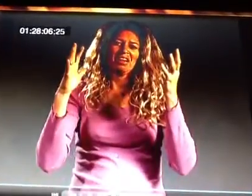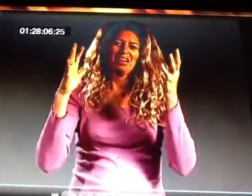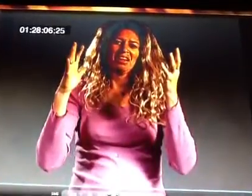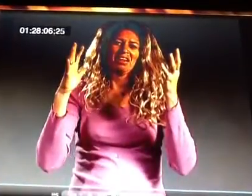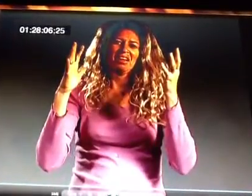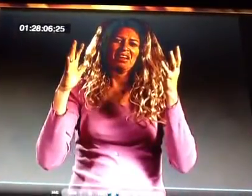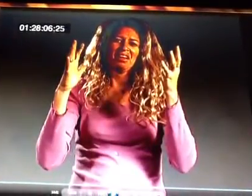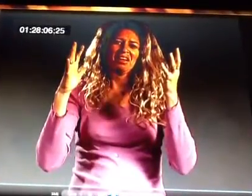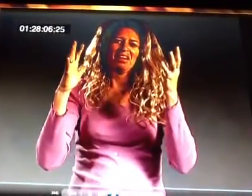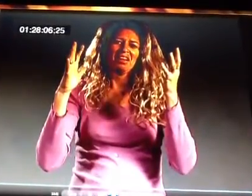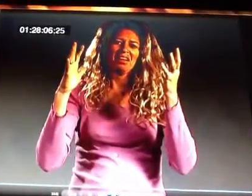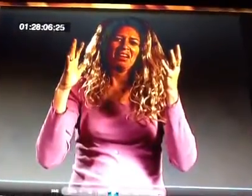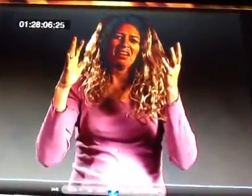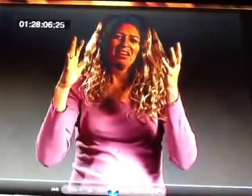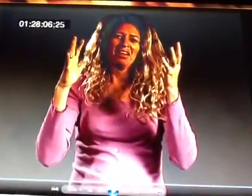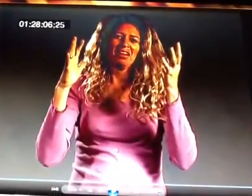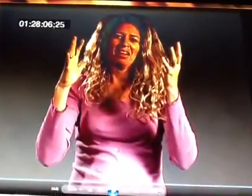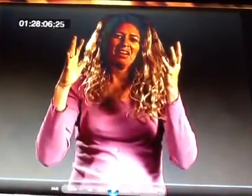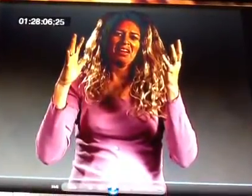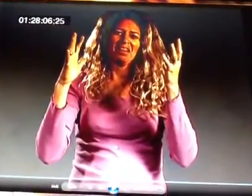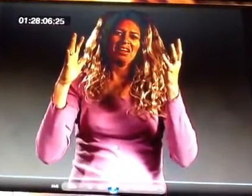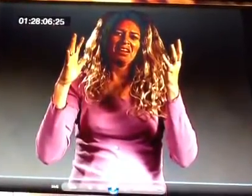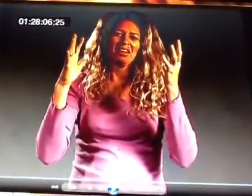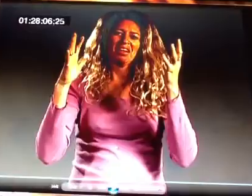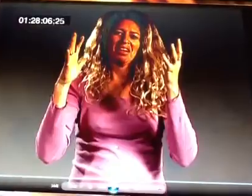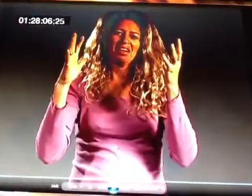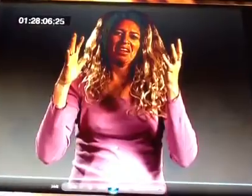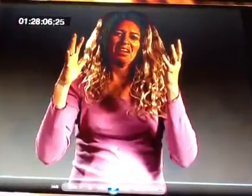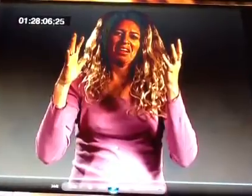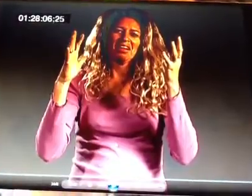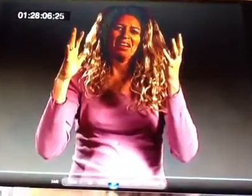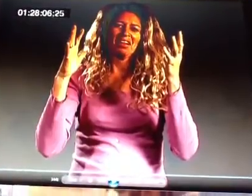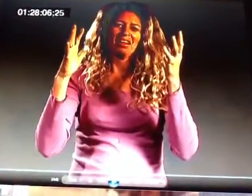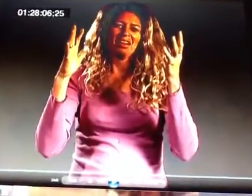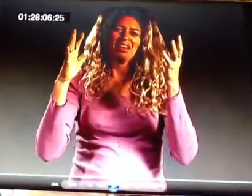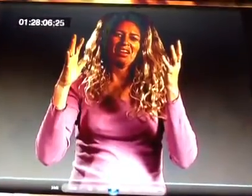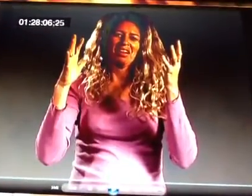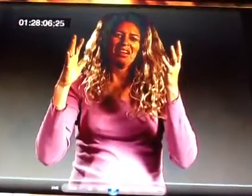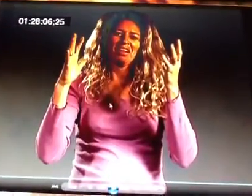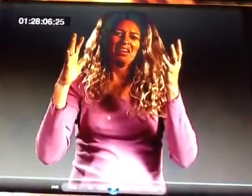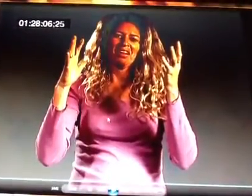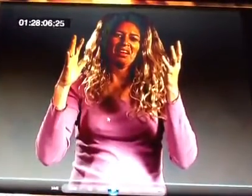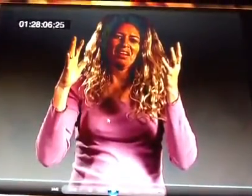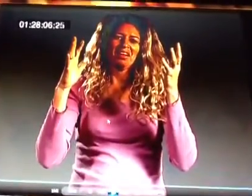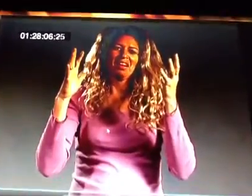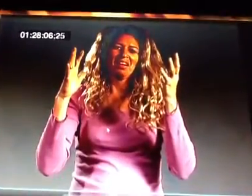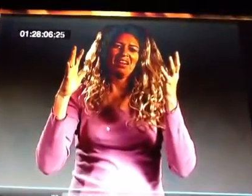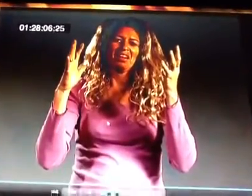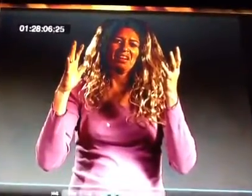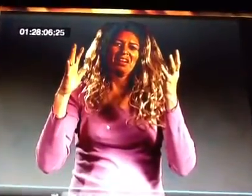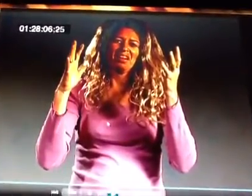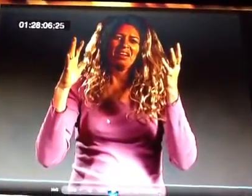But with the red pepper, nothing grew. It was just all empty. I was kind of depressed about that. And then with the squash, one plant grew,